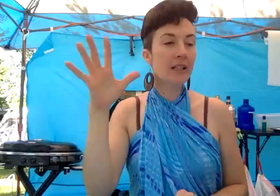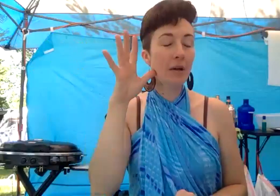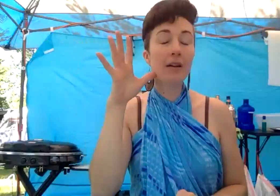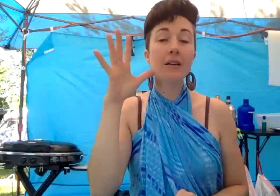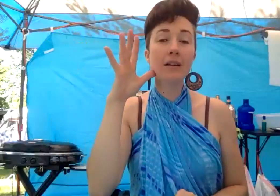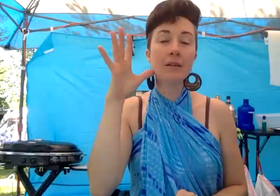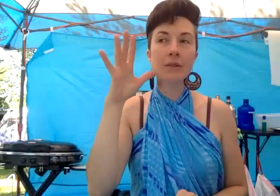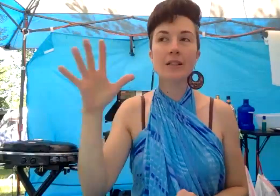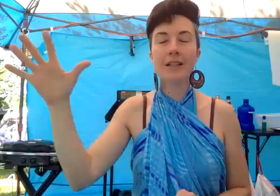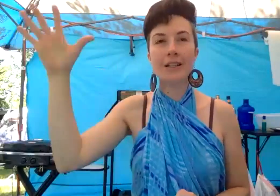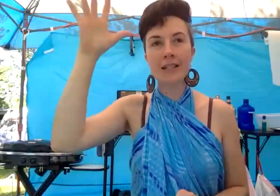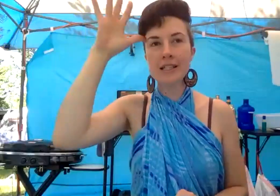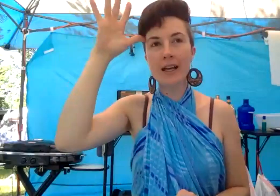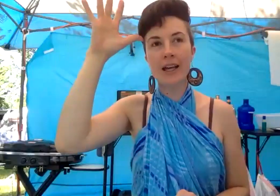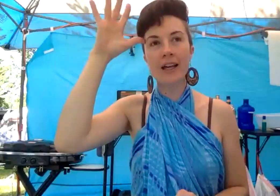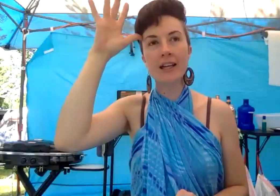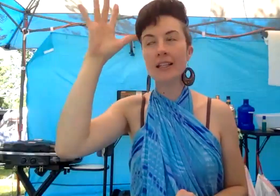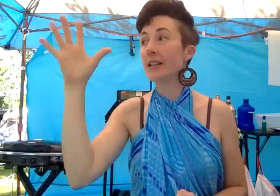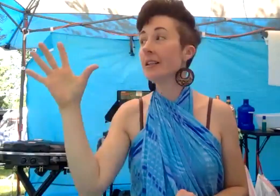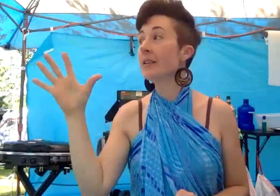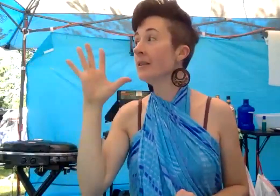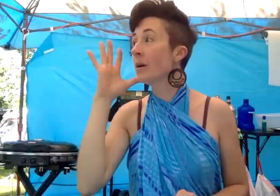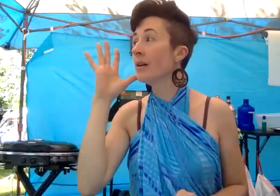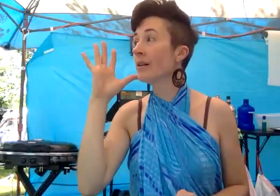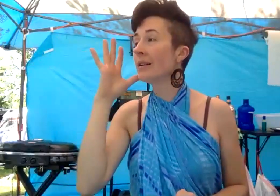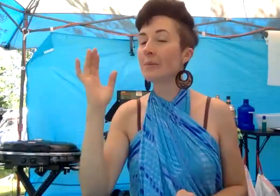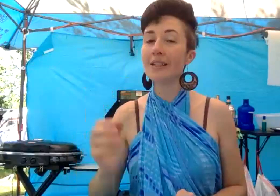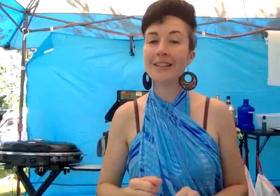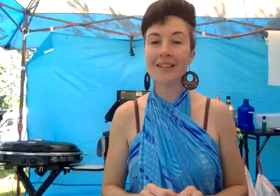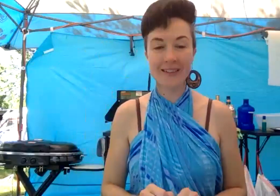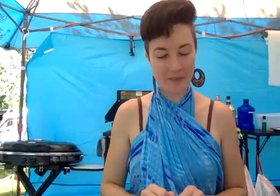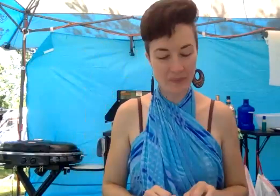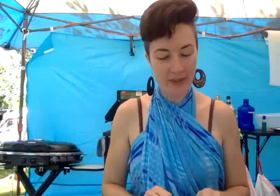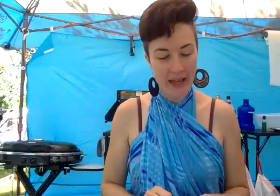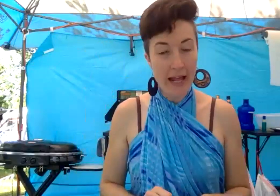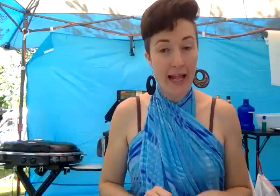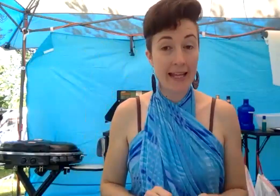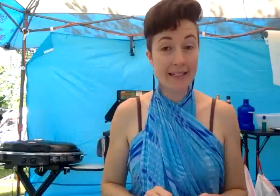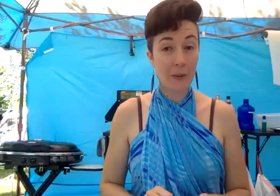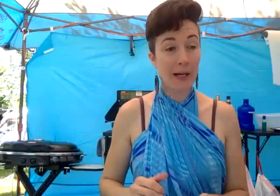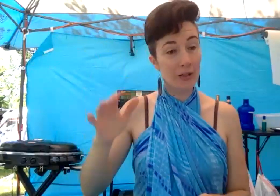Daddy, mommy, daddy, mommy. And how about